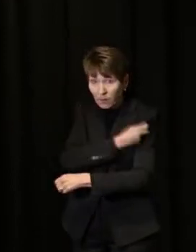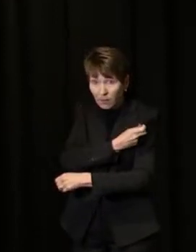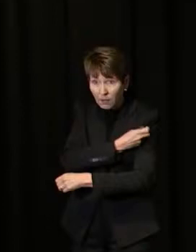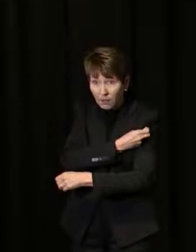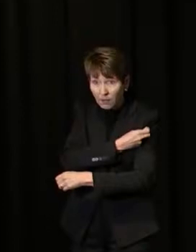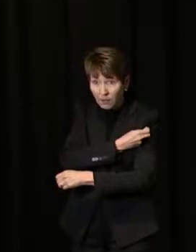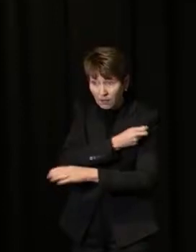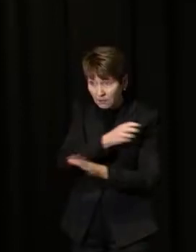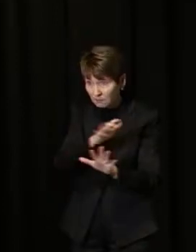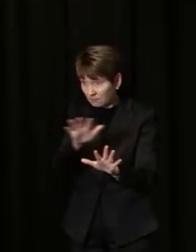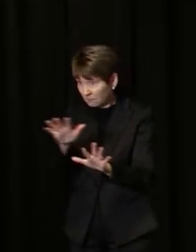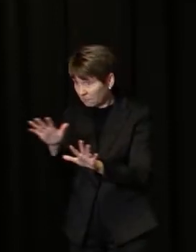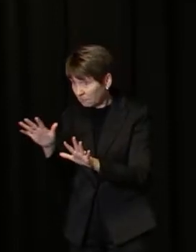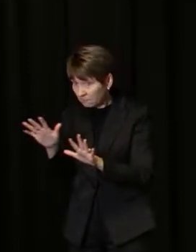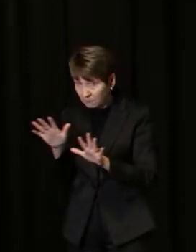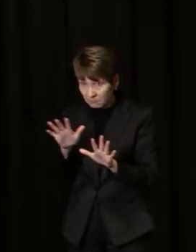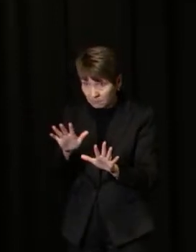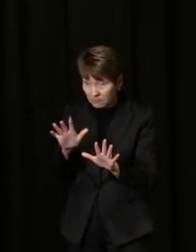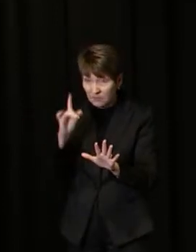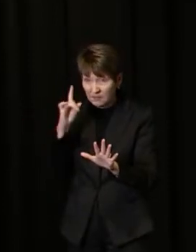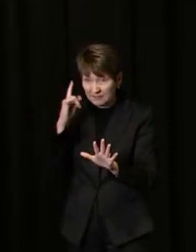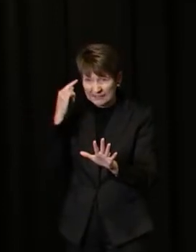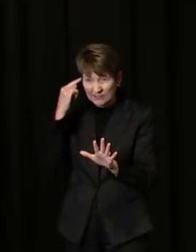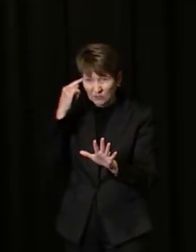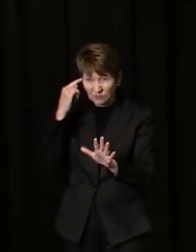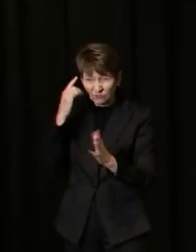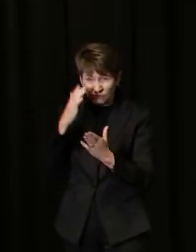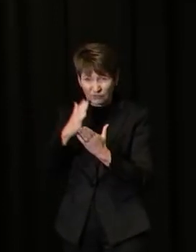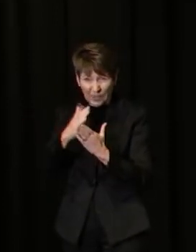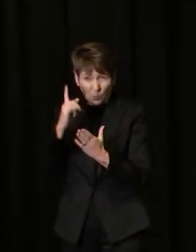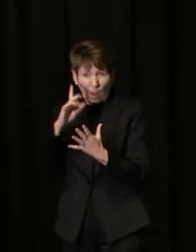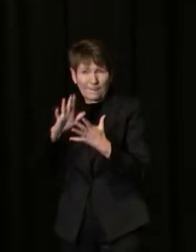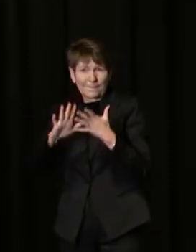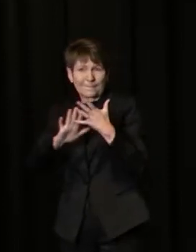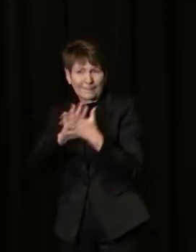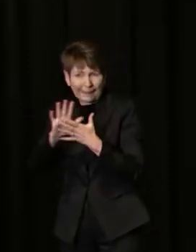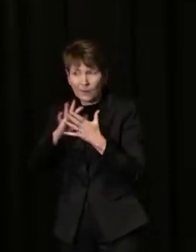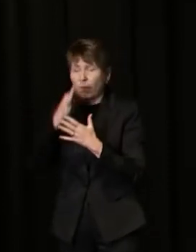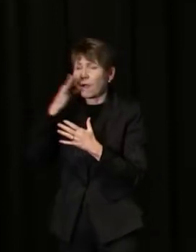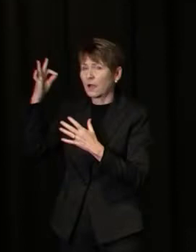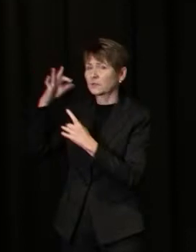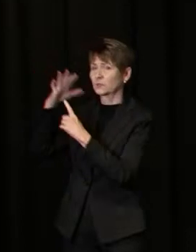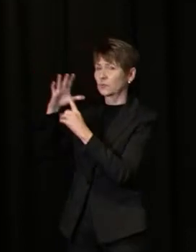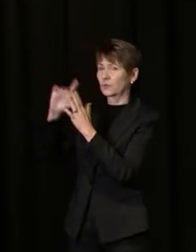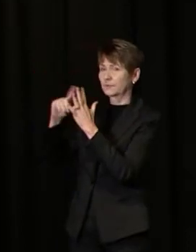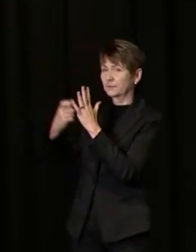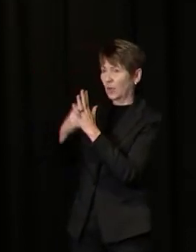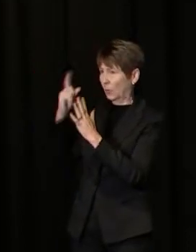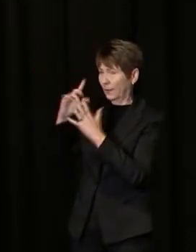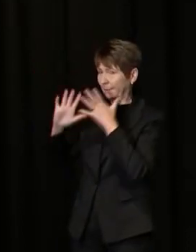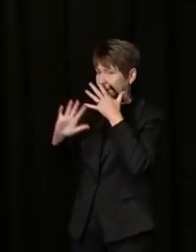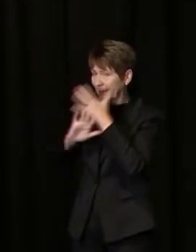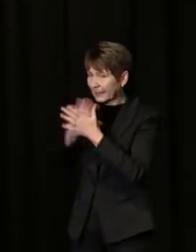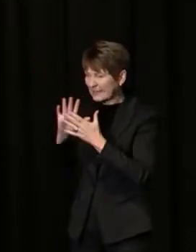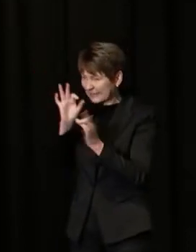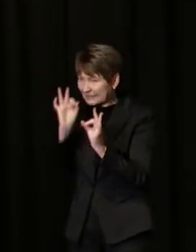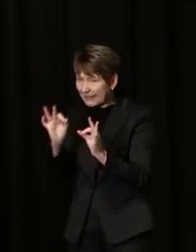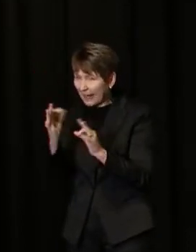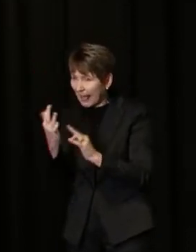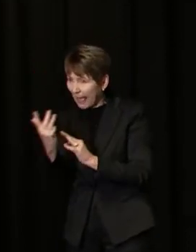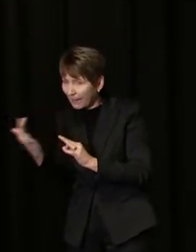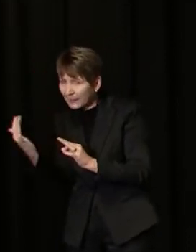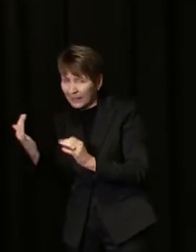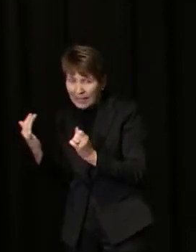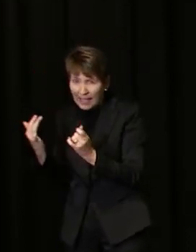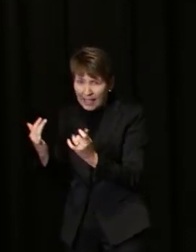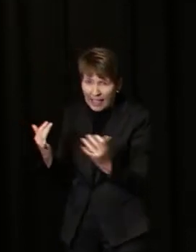whether you're vaccinated or not. That's the way I interpret that. Hopefully it's less and less relevant, but we'll confirm